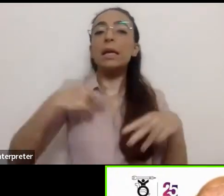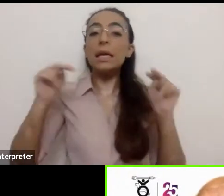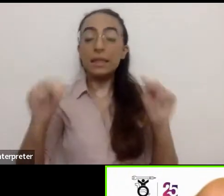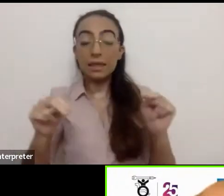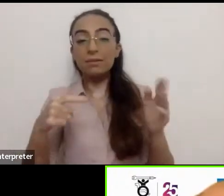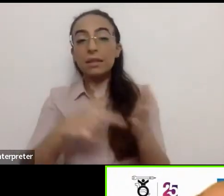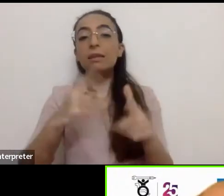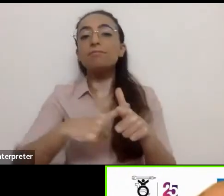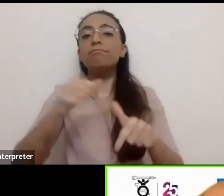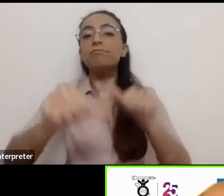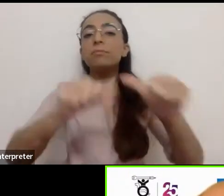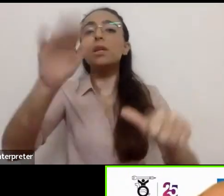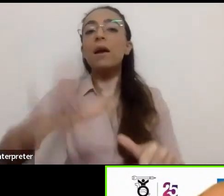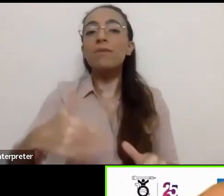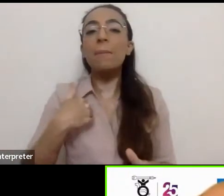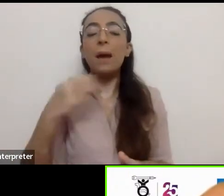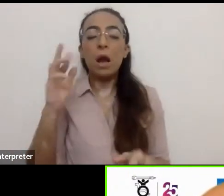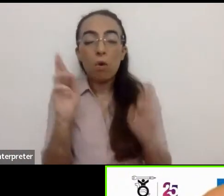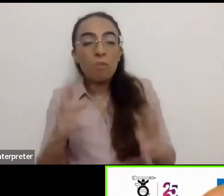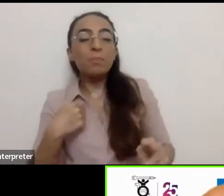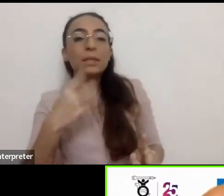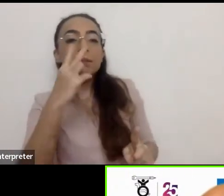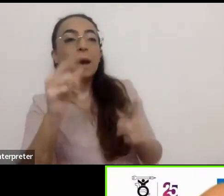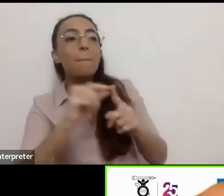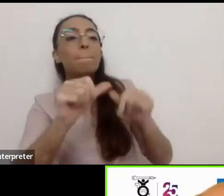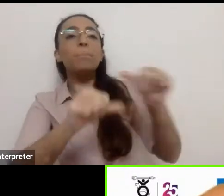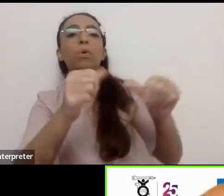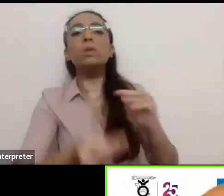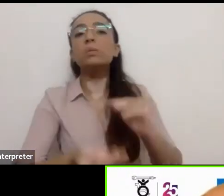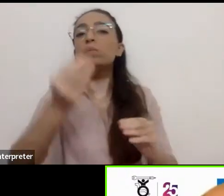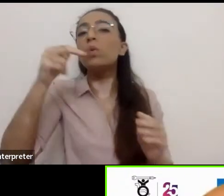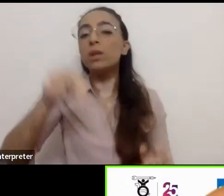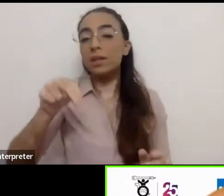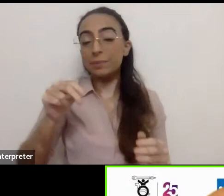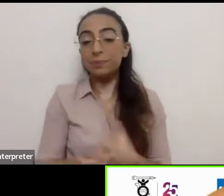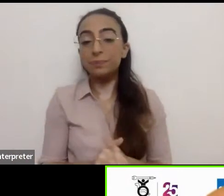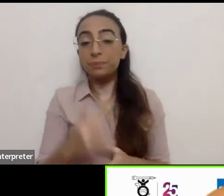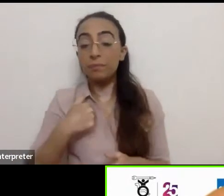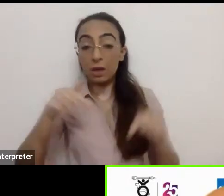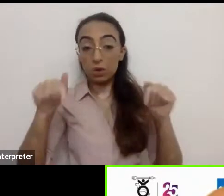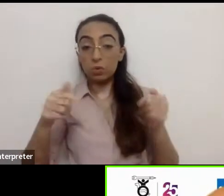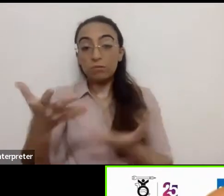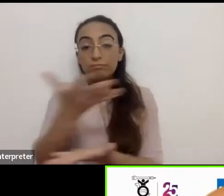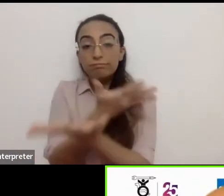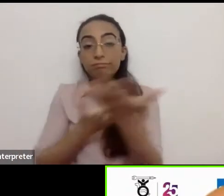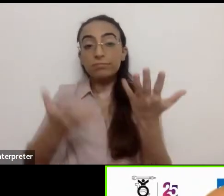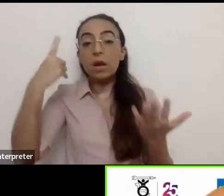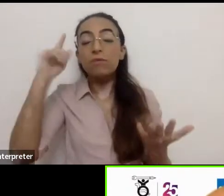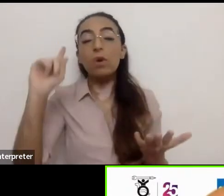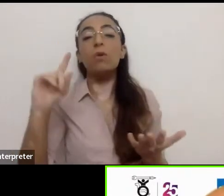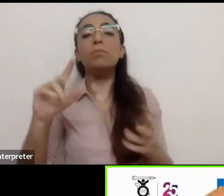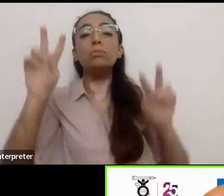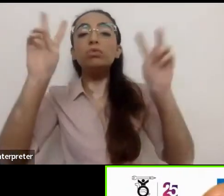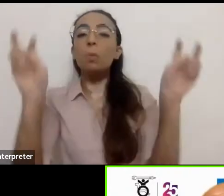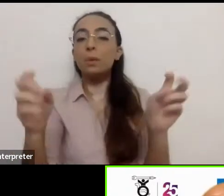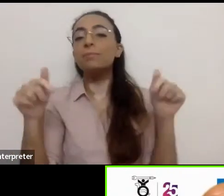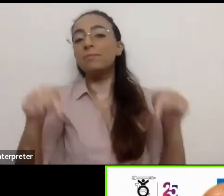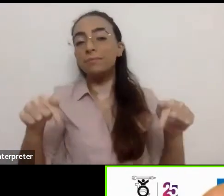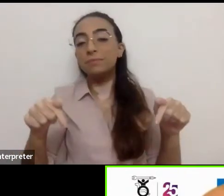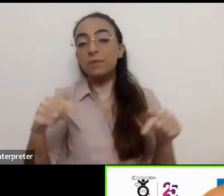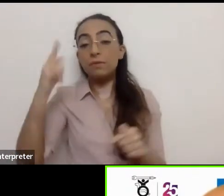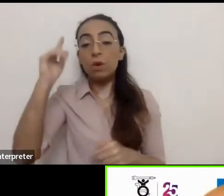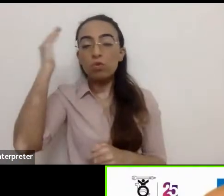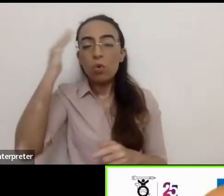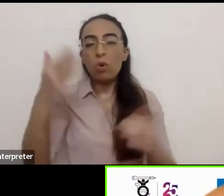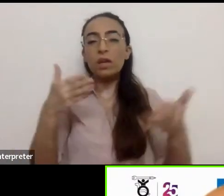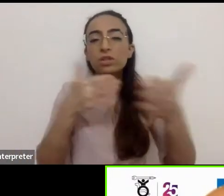think we need to see progress happening. Our discussions today will largely be centered around this, to know the